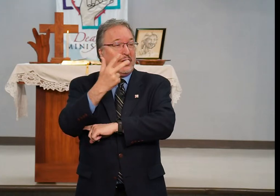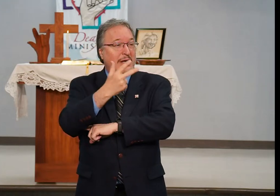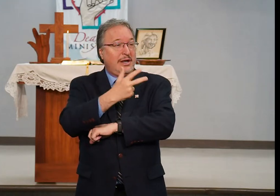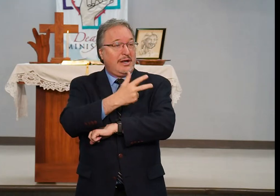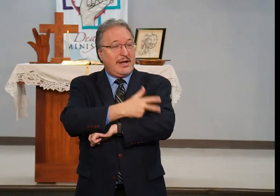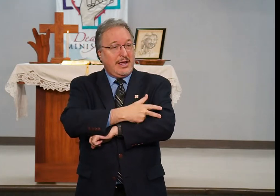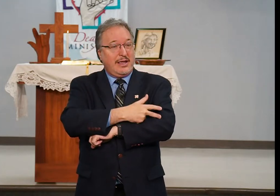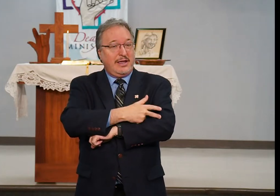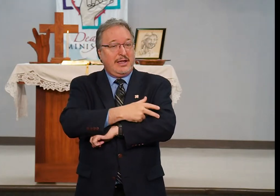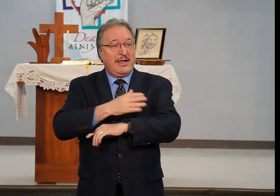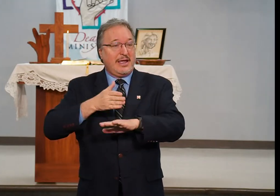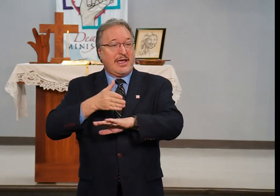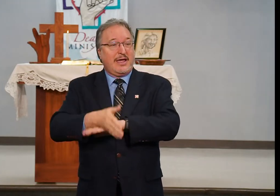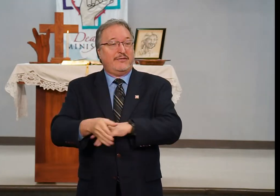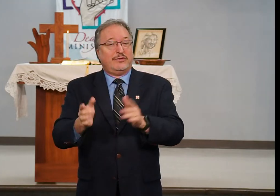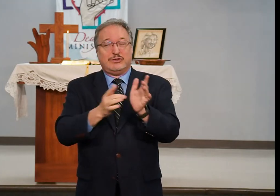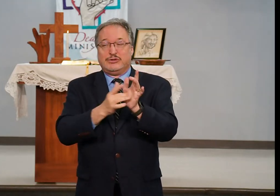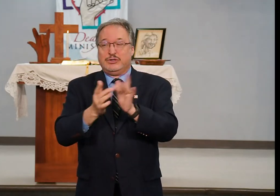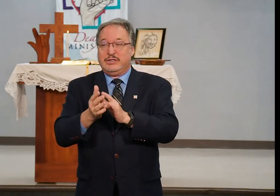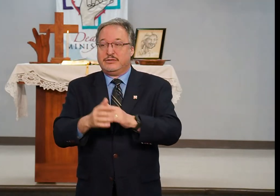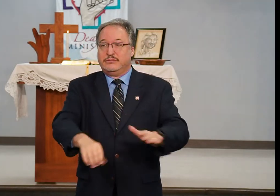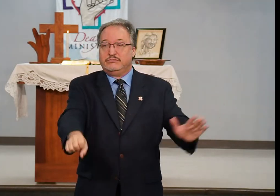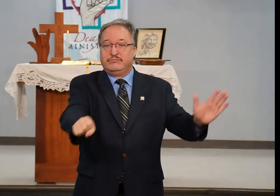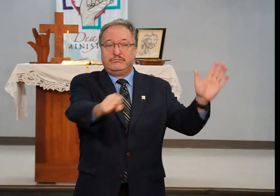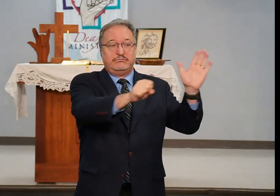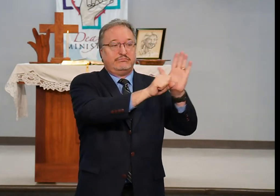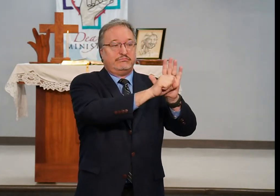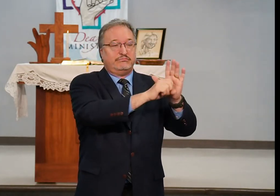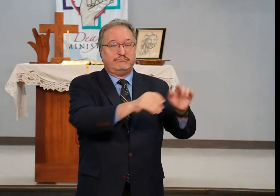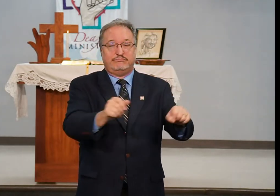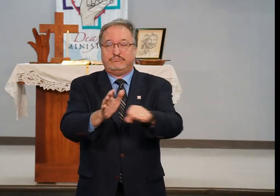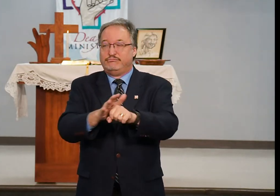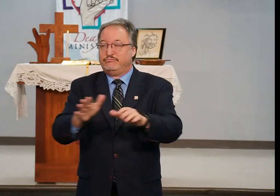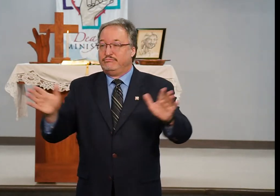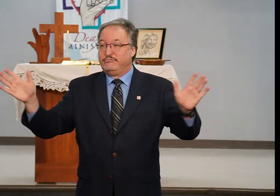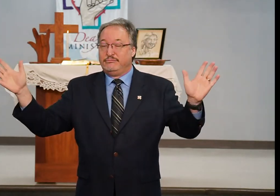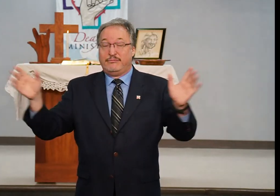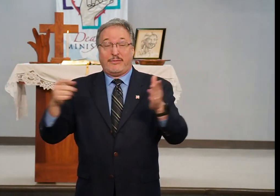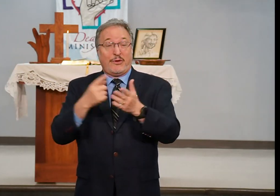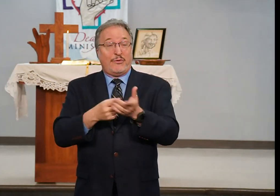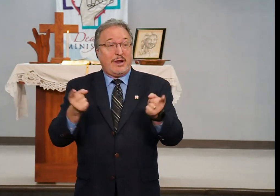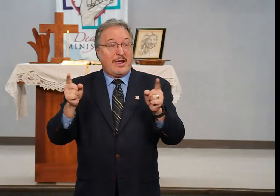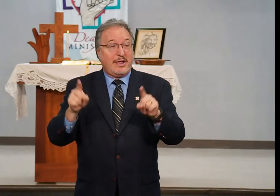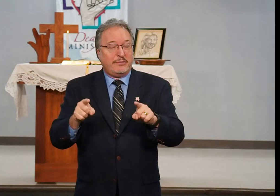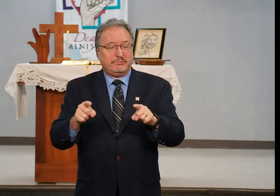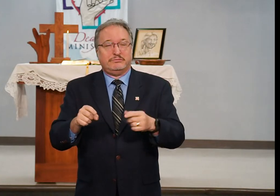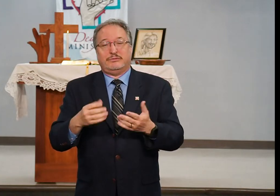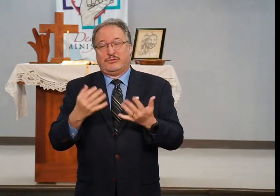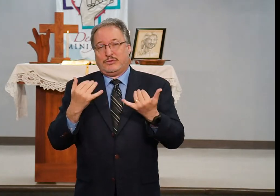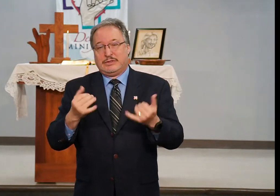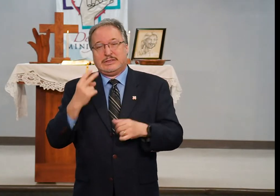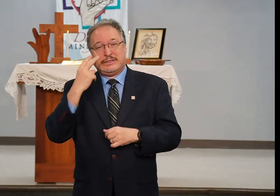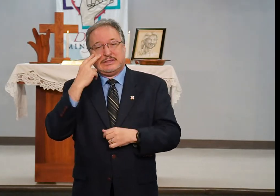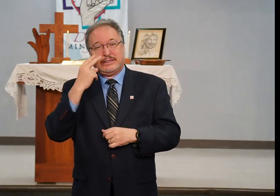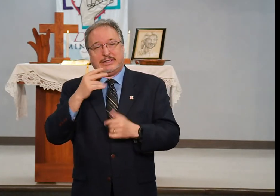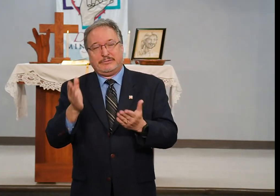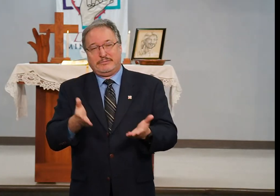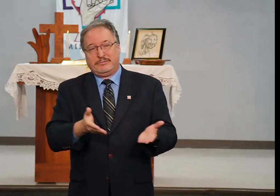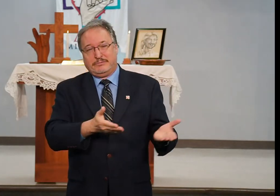about that third day, that miraculous third day after the crucifixion of Jesus. And